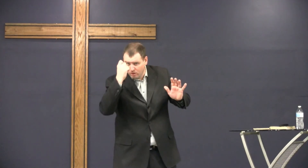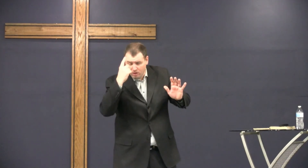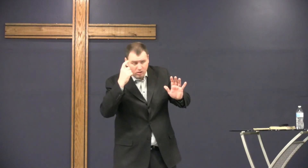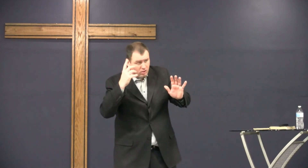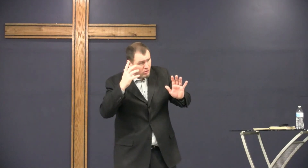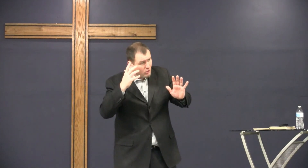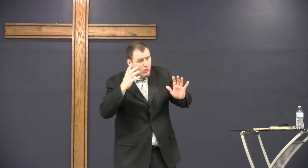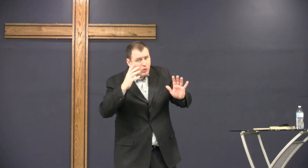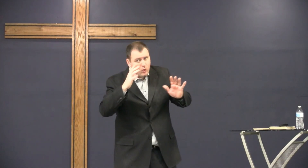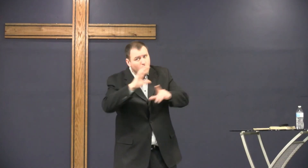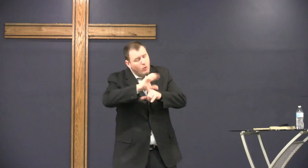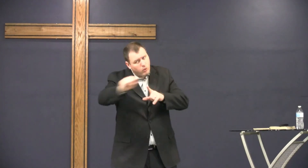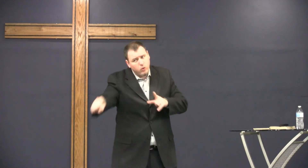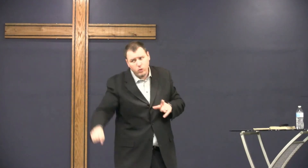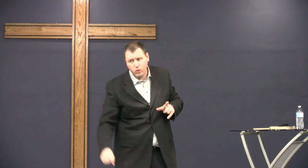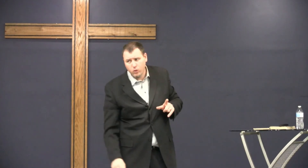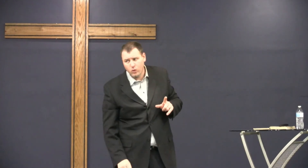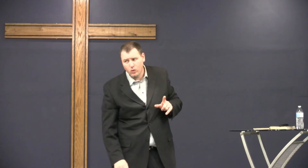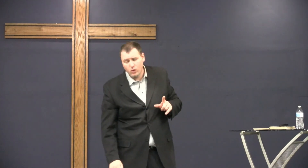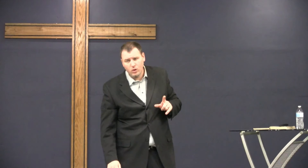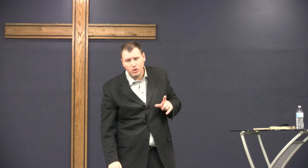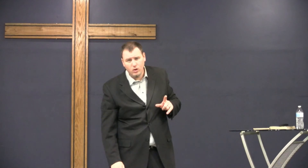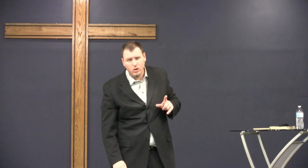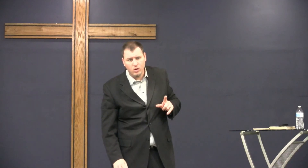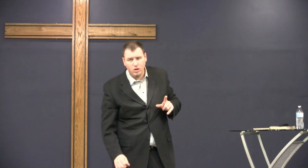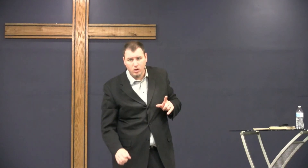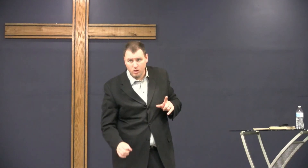This is a big deal.